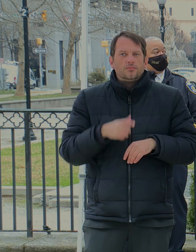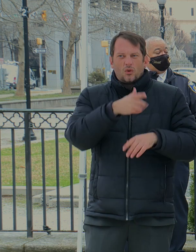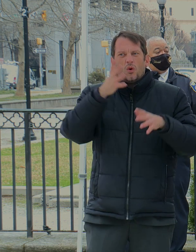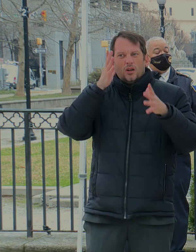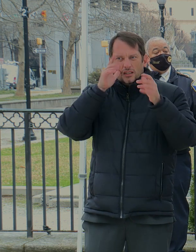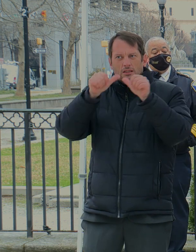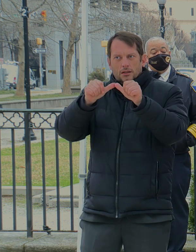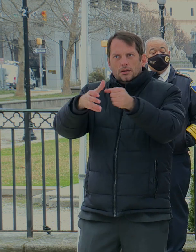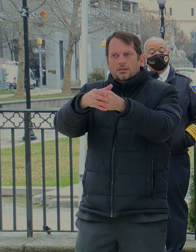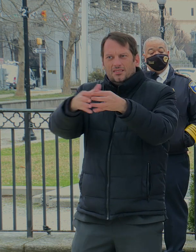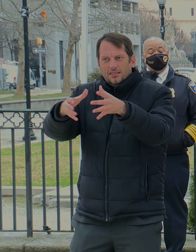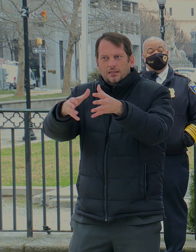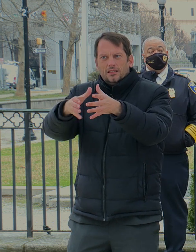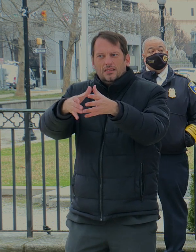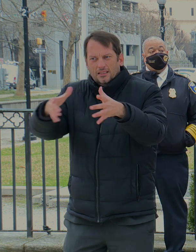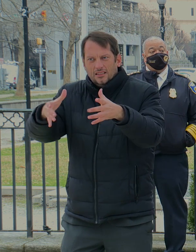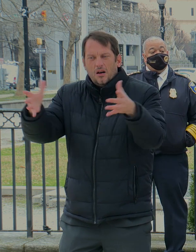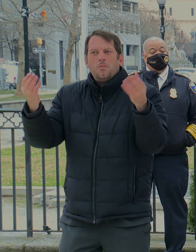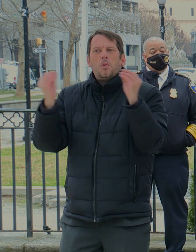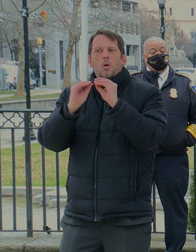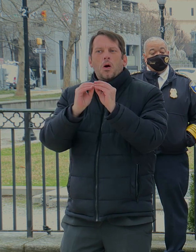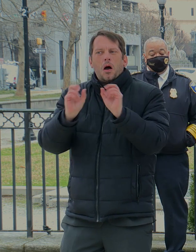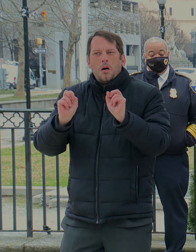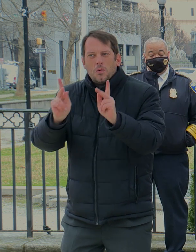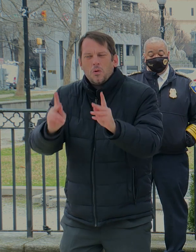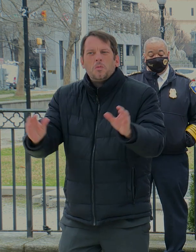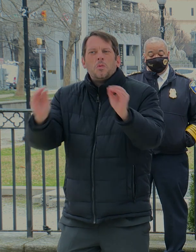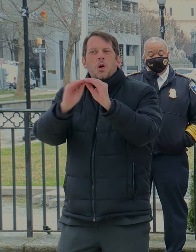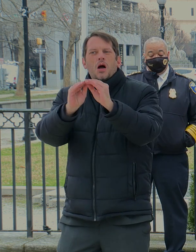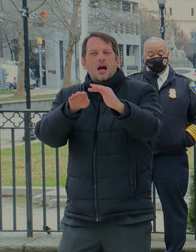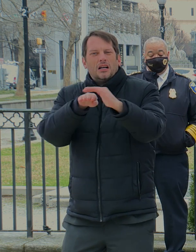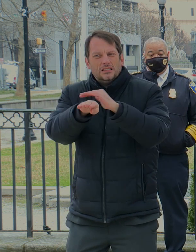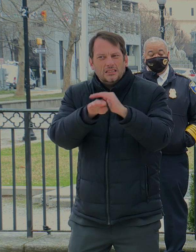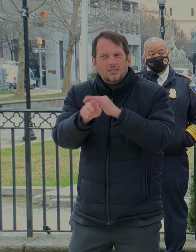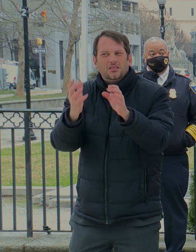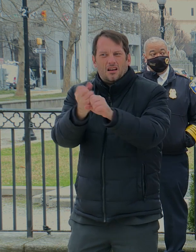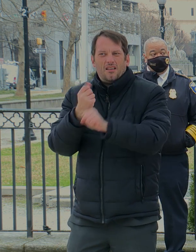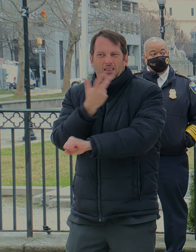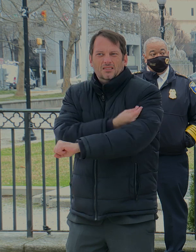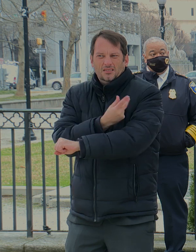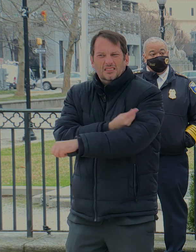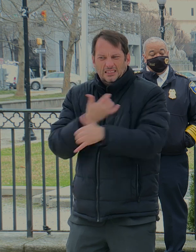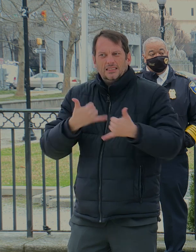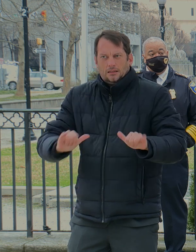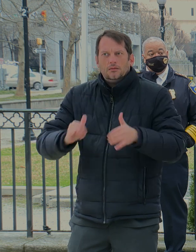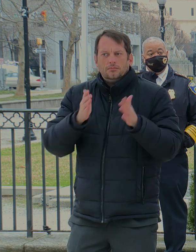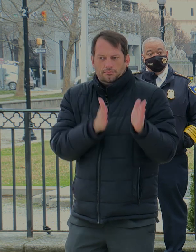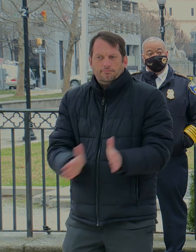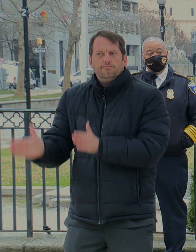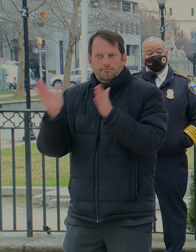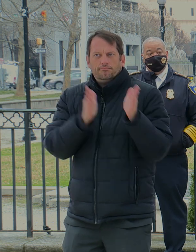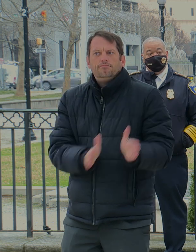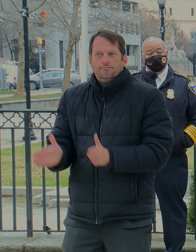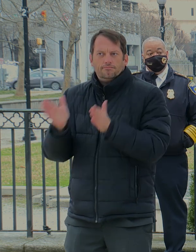more opportunities and access to vaccine. So we're still in the planning phases for that.